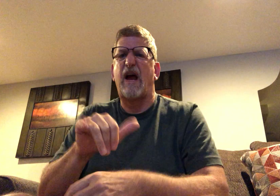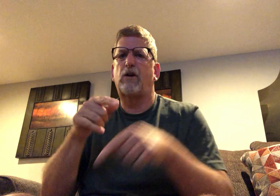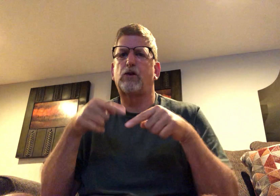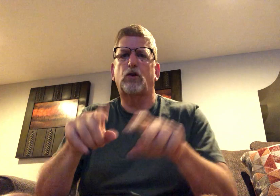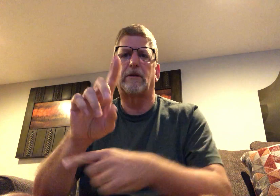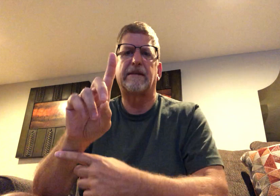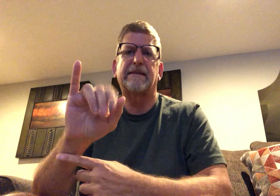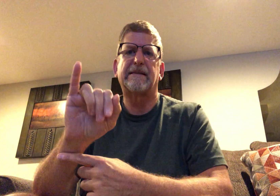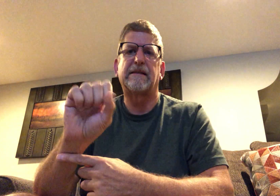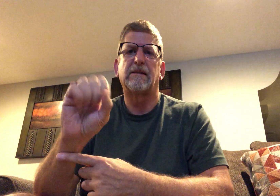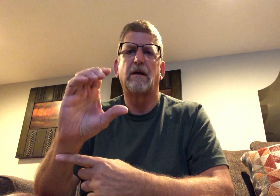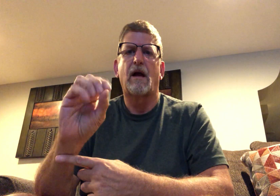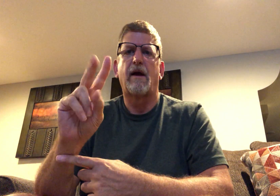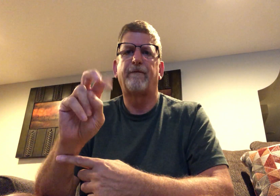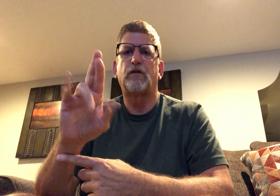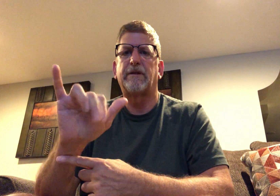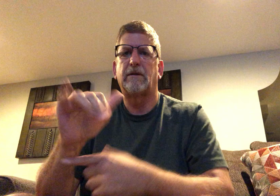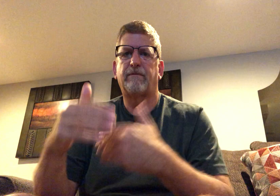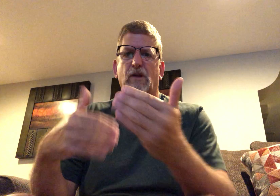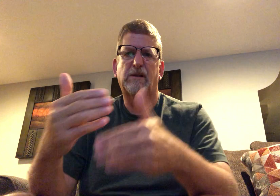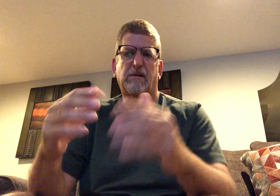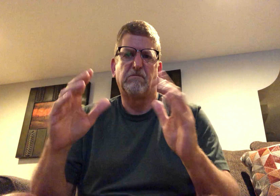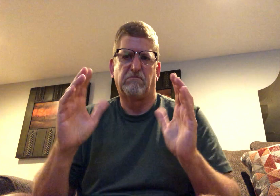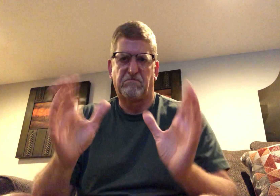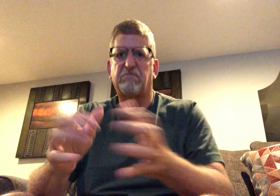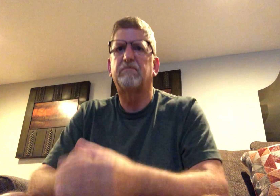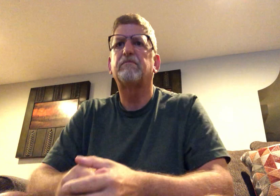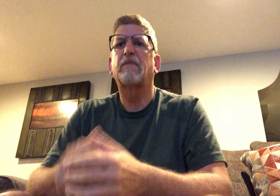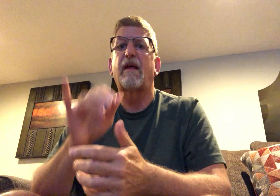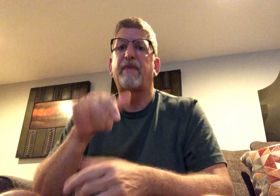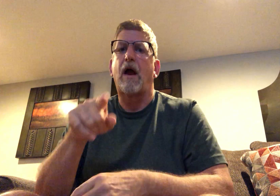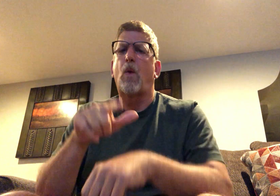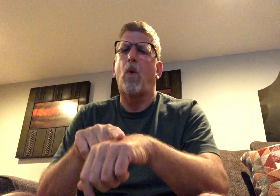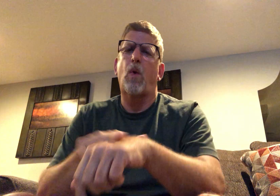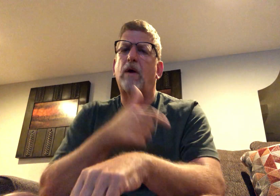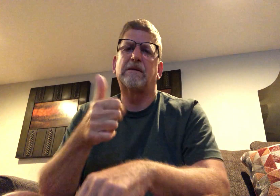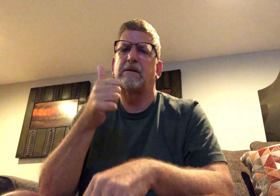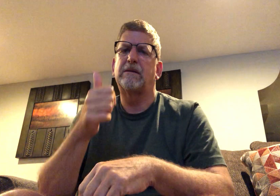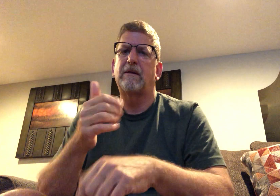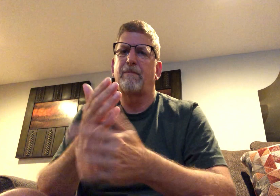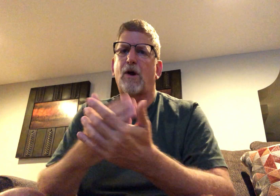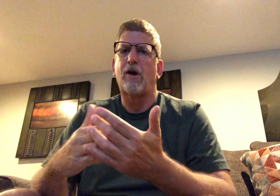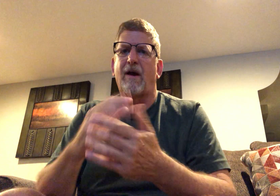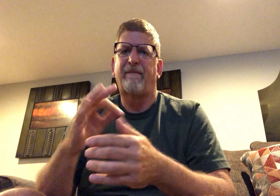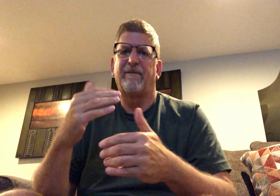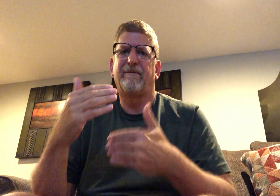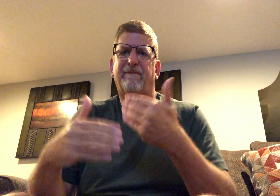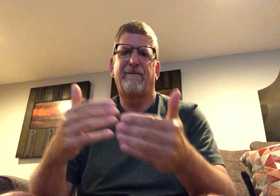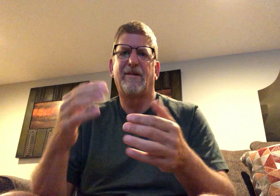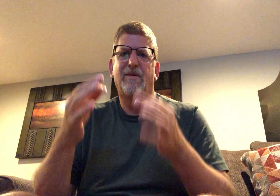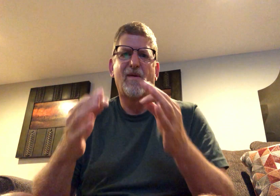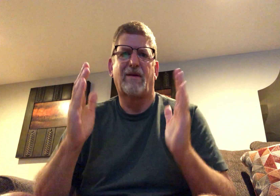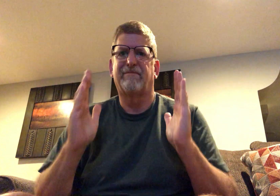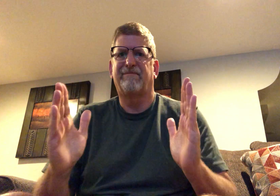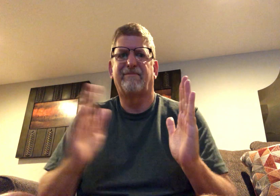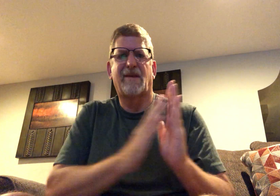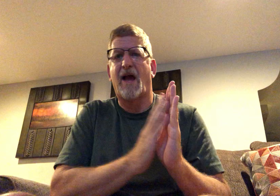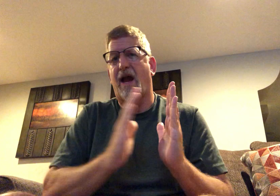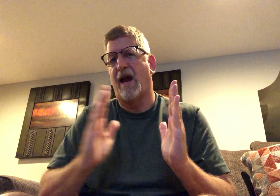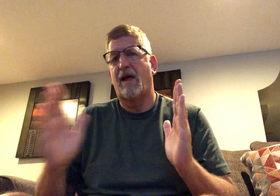blackface as well. Trudeau apologized for it all at a press conference late today. It was blackface, and that is